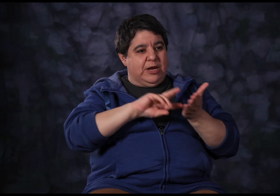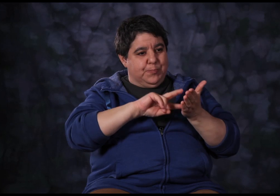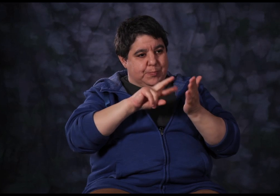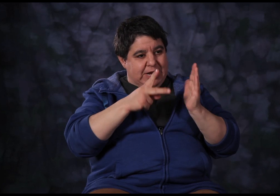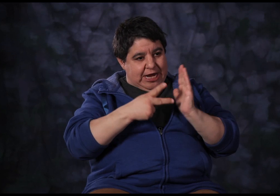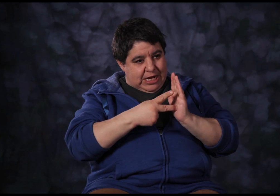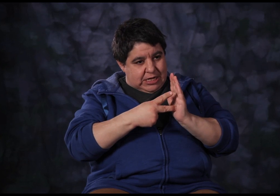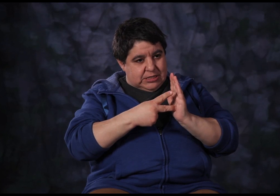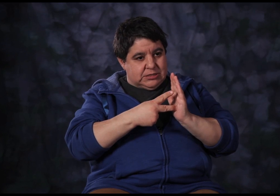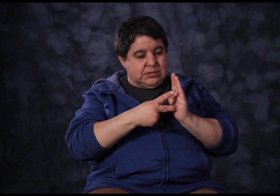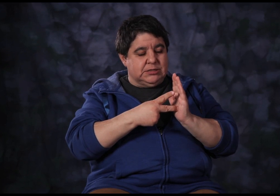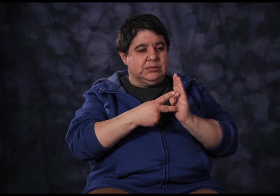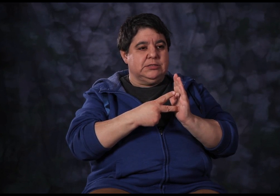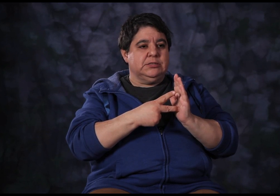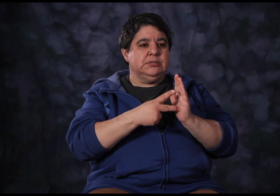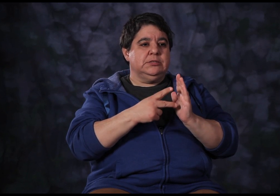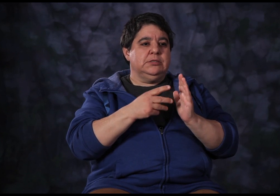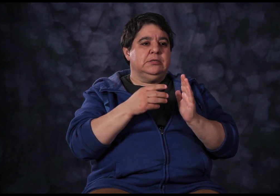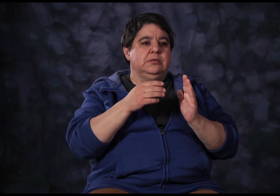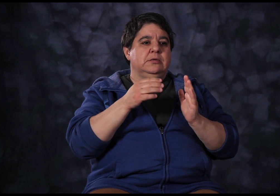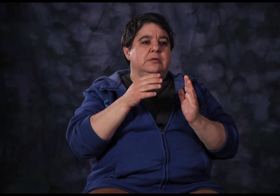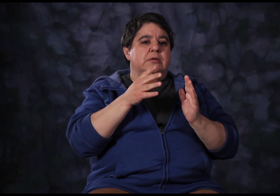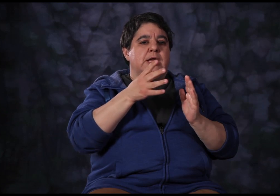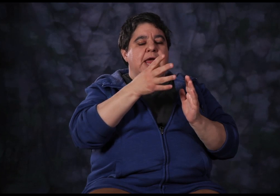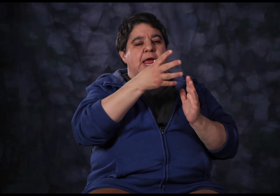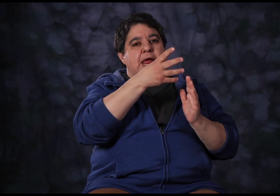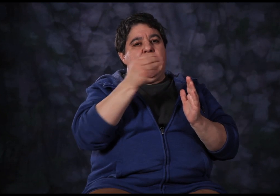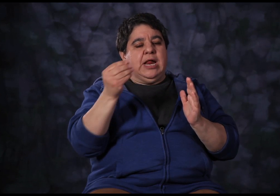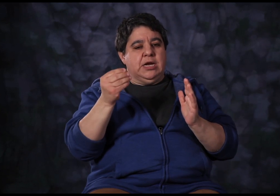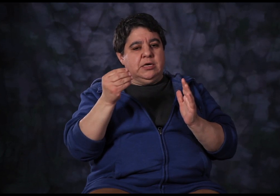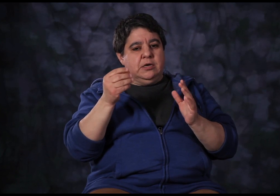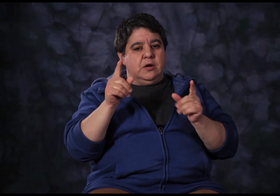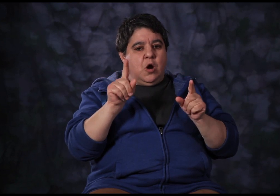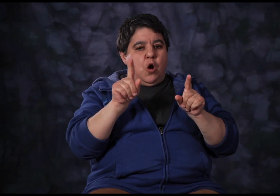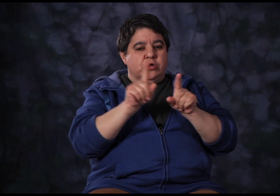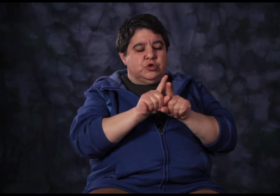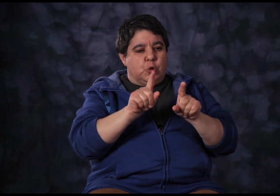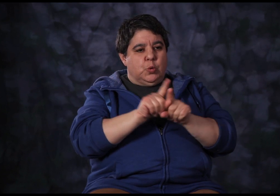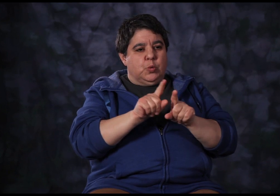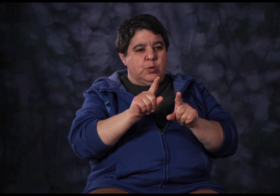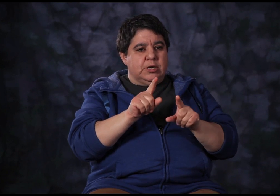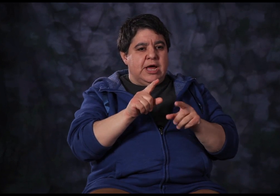And I was able to understand my diagnosis and myself better as a result.